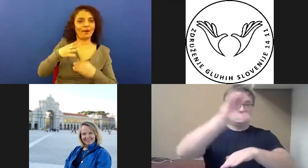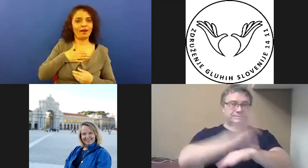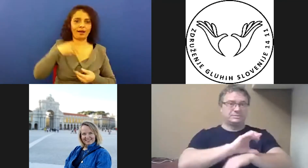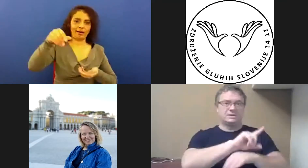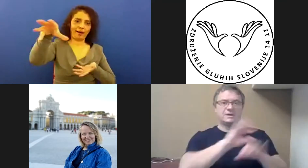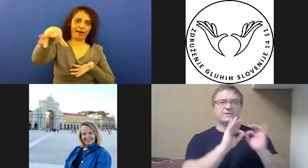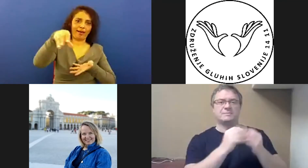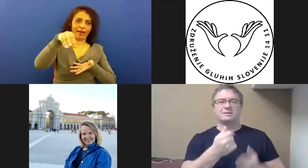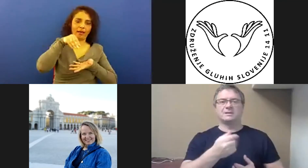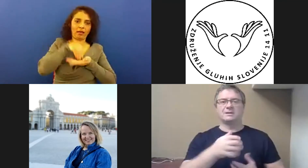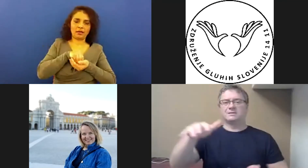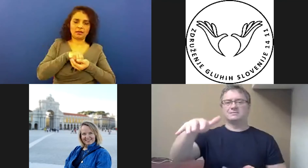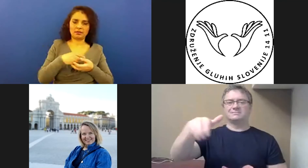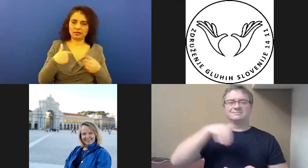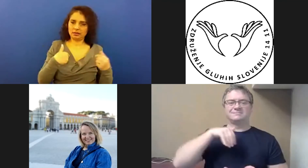married because